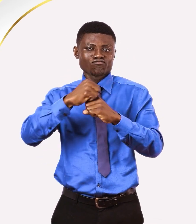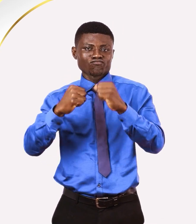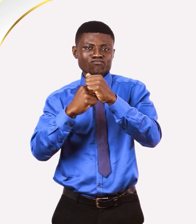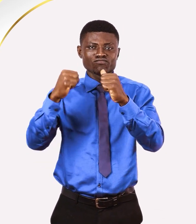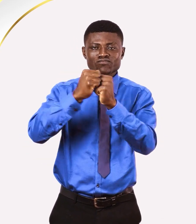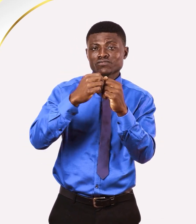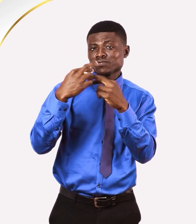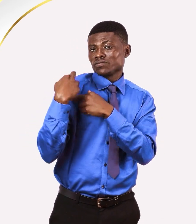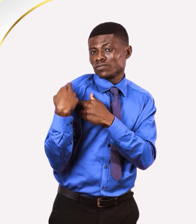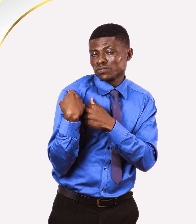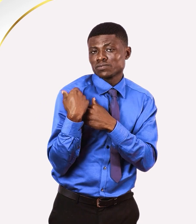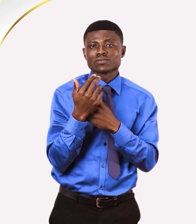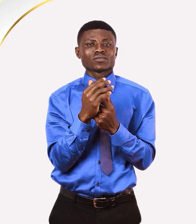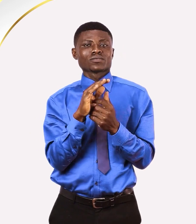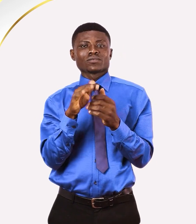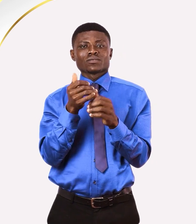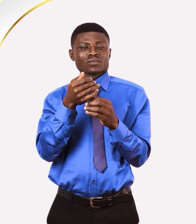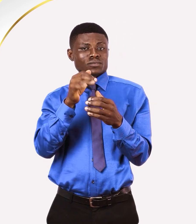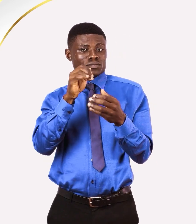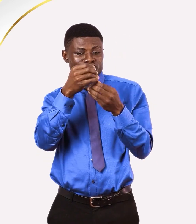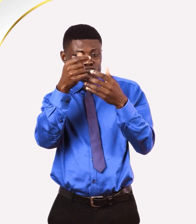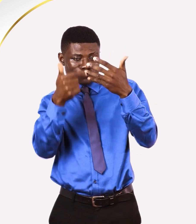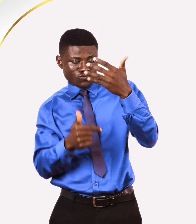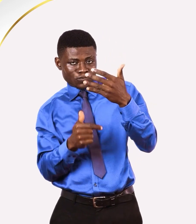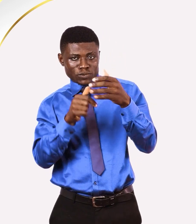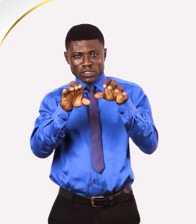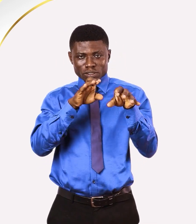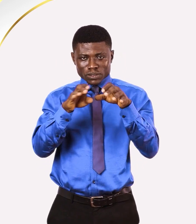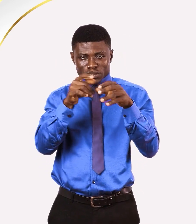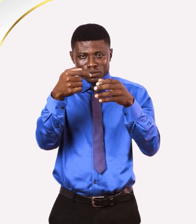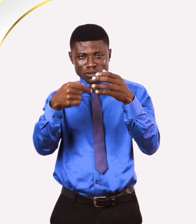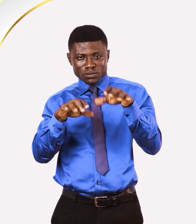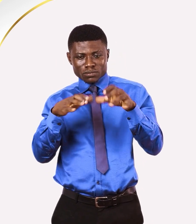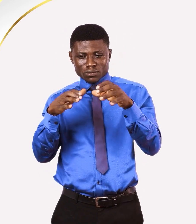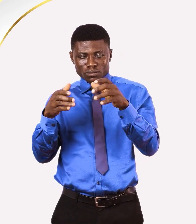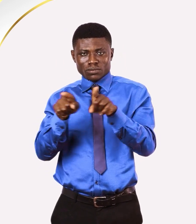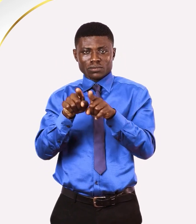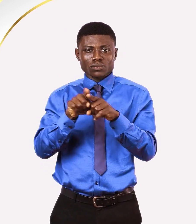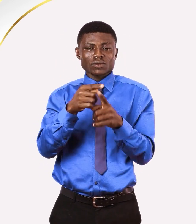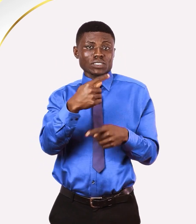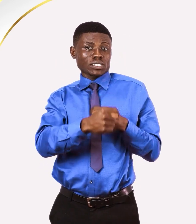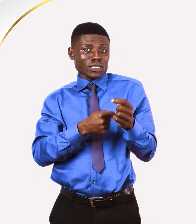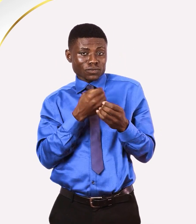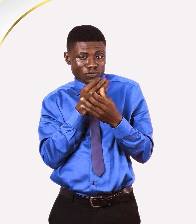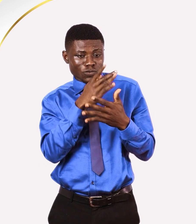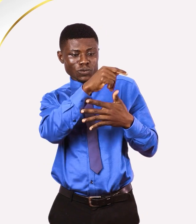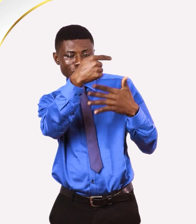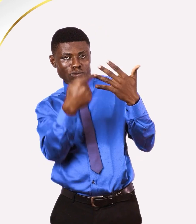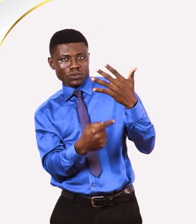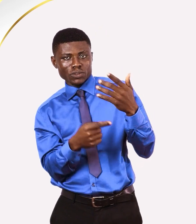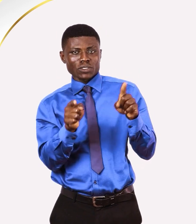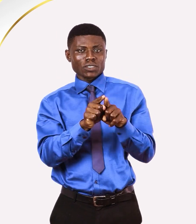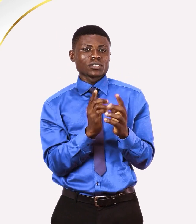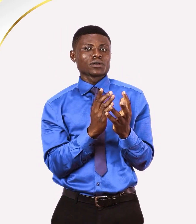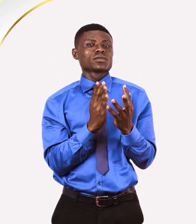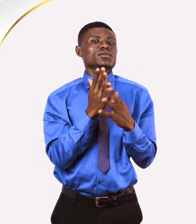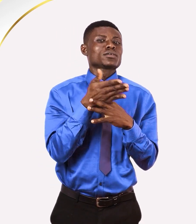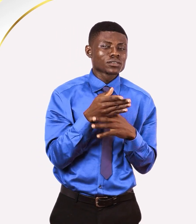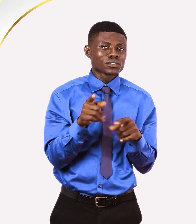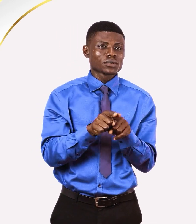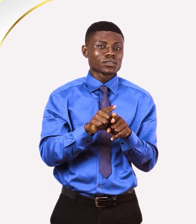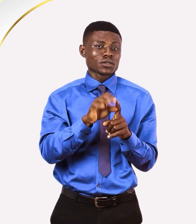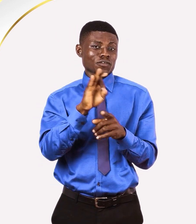structure, responsibilities, details of activities and classes, and types of information